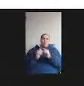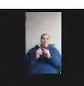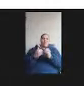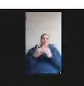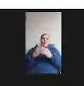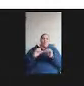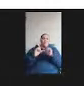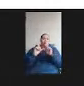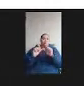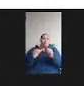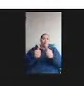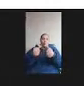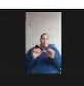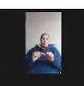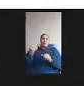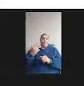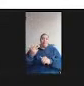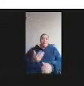next presentation?